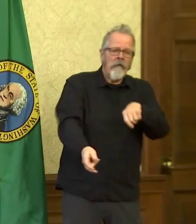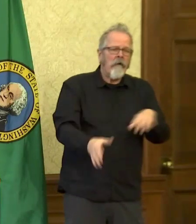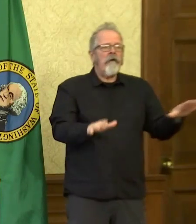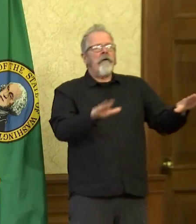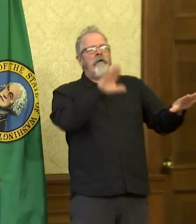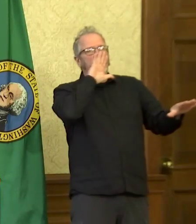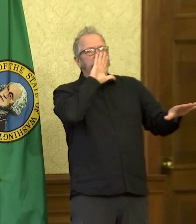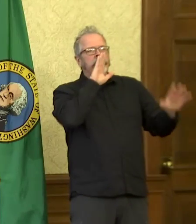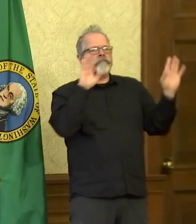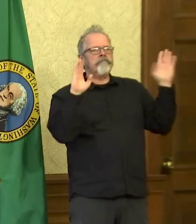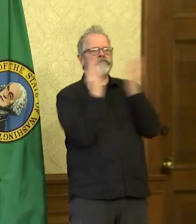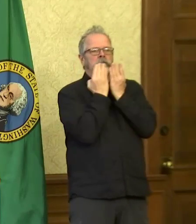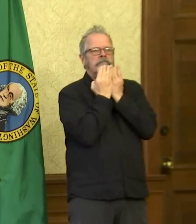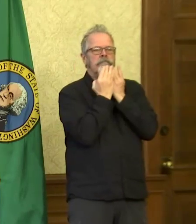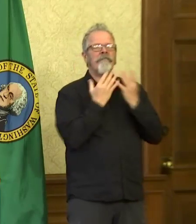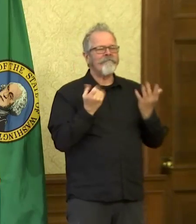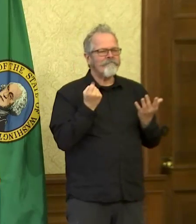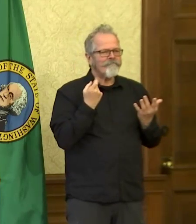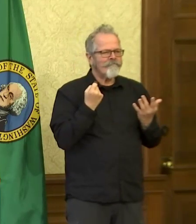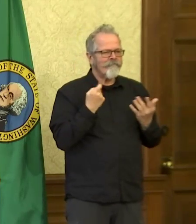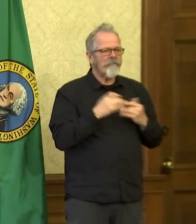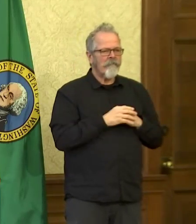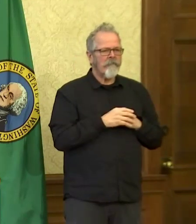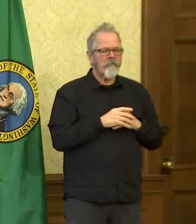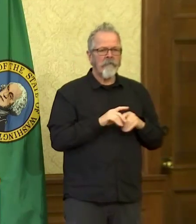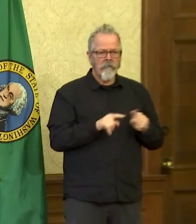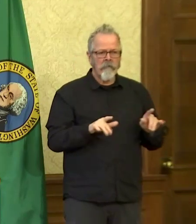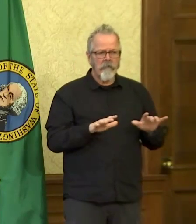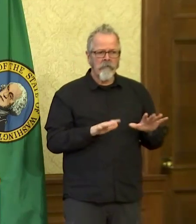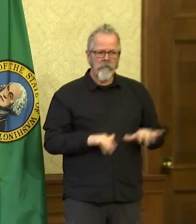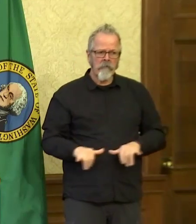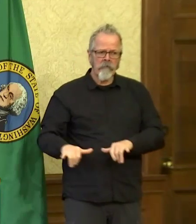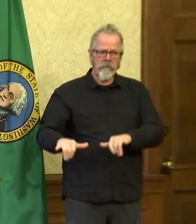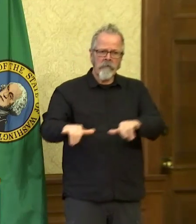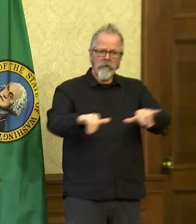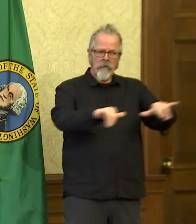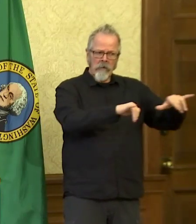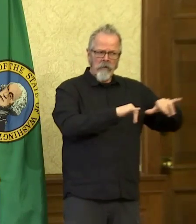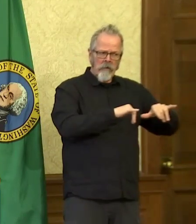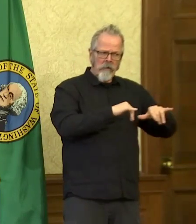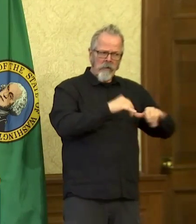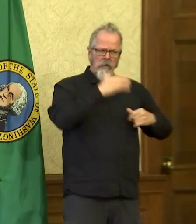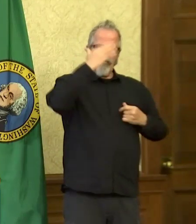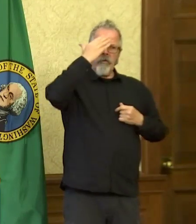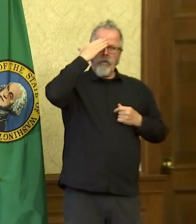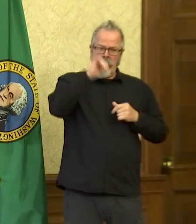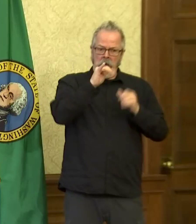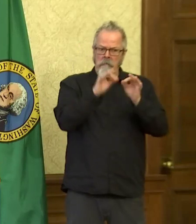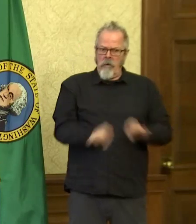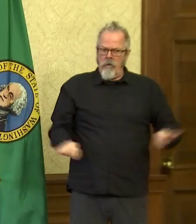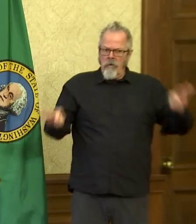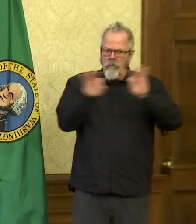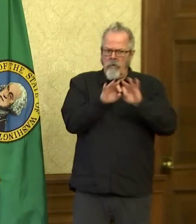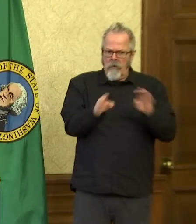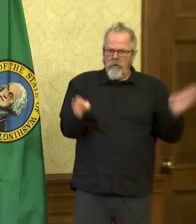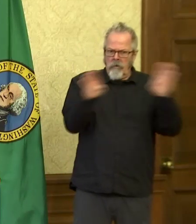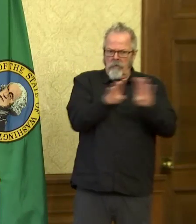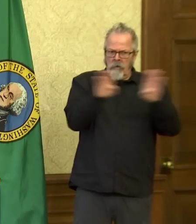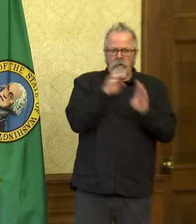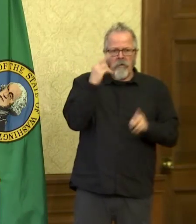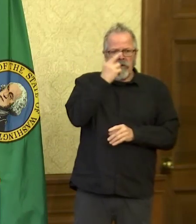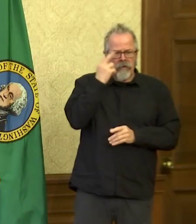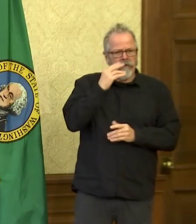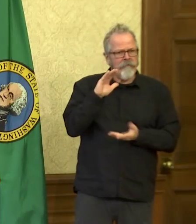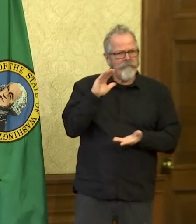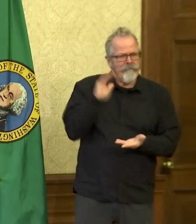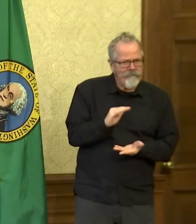was unmitigated, it would have killed many more Washingtonians. And each one of those losses is not a number, it